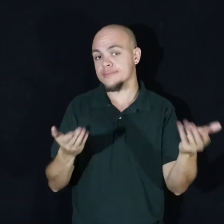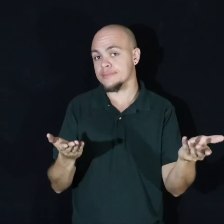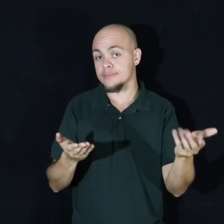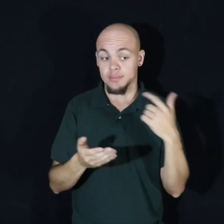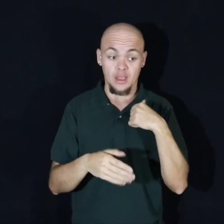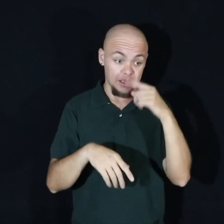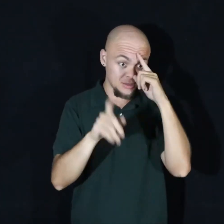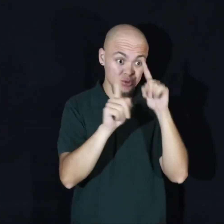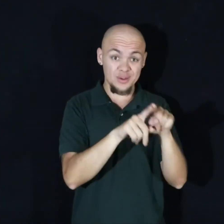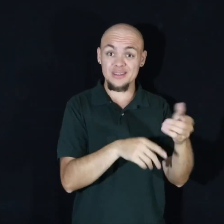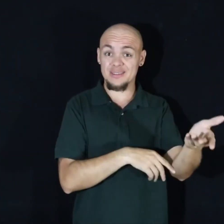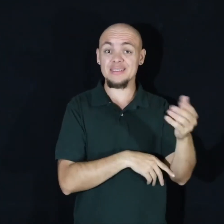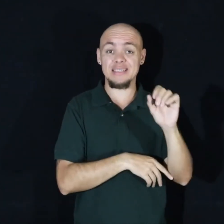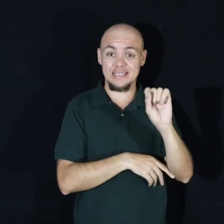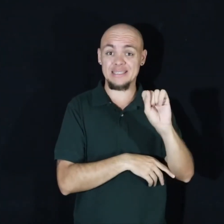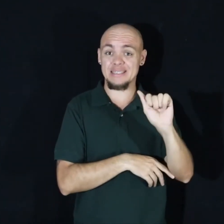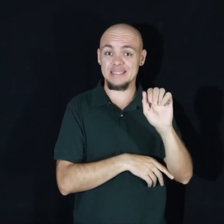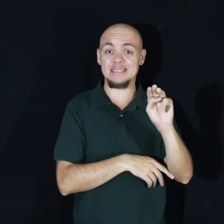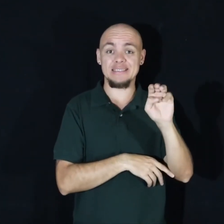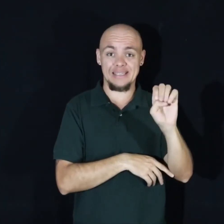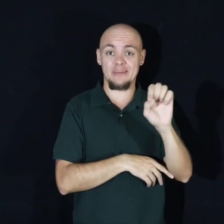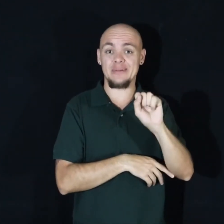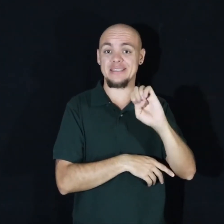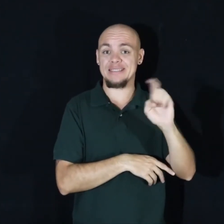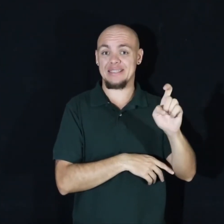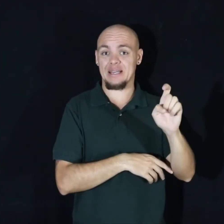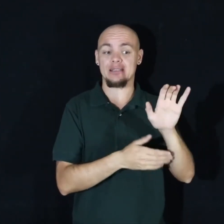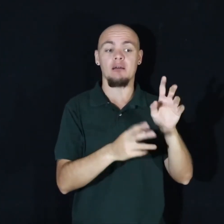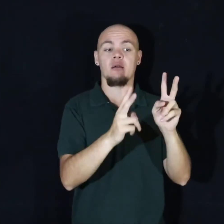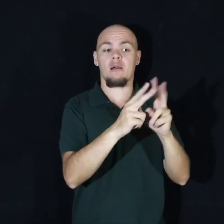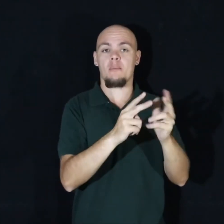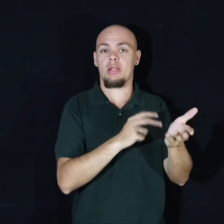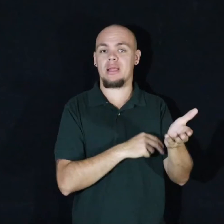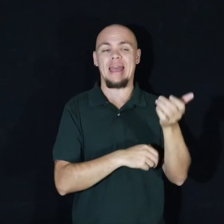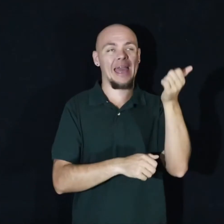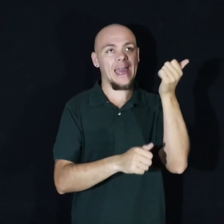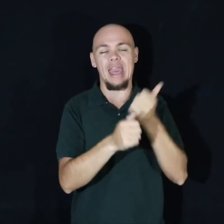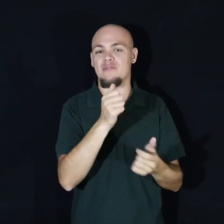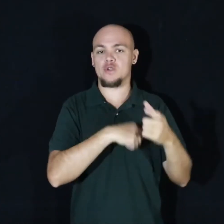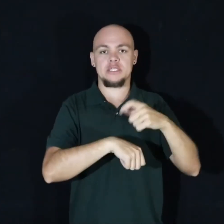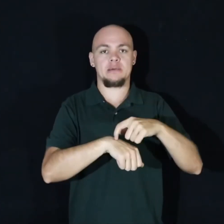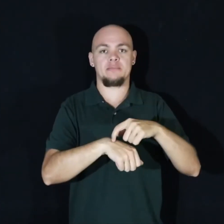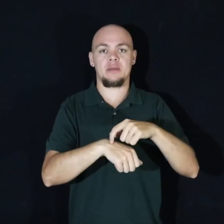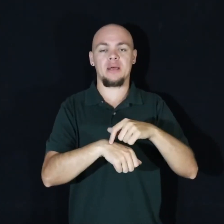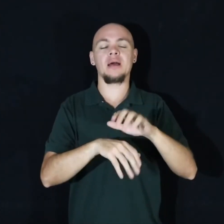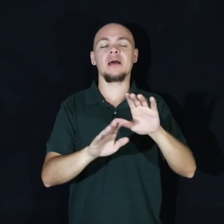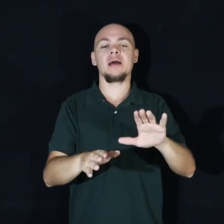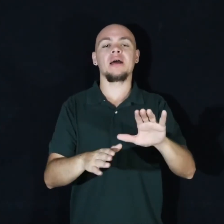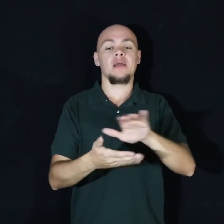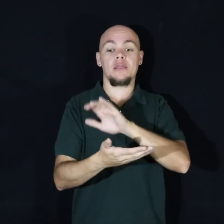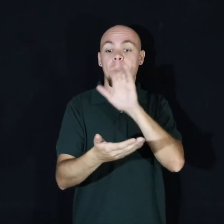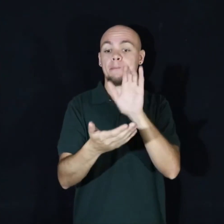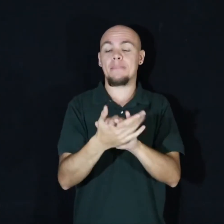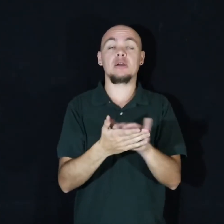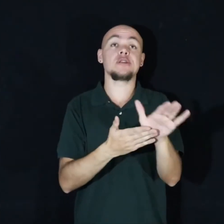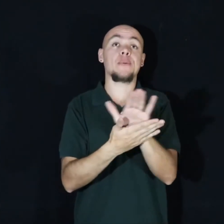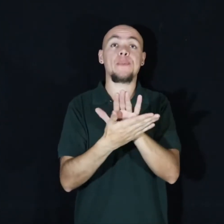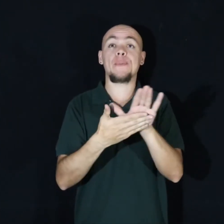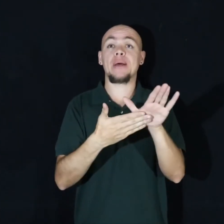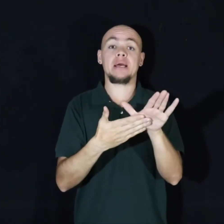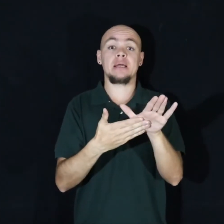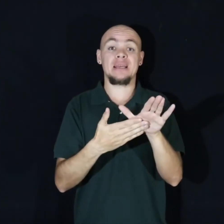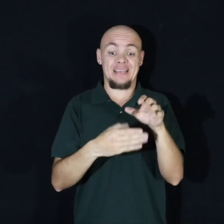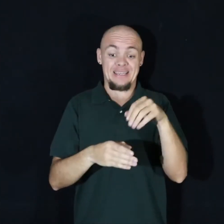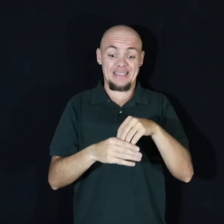hearts? Which one? I'll go with that same-sex couple every time. The sanctity of marriage